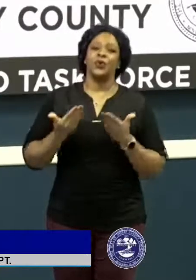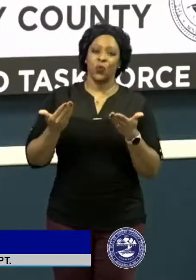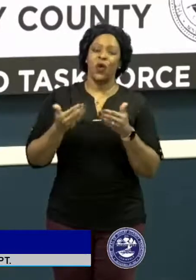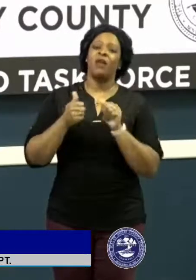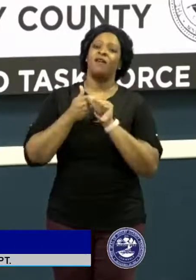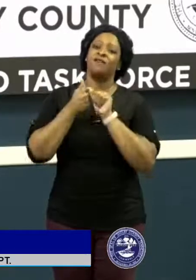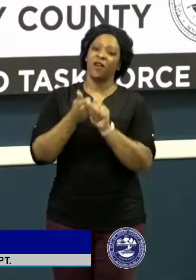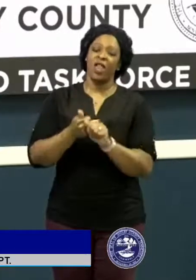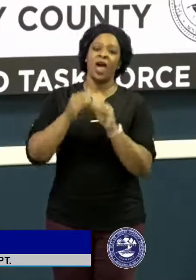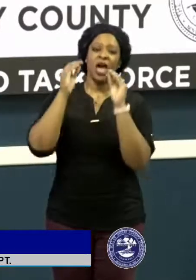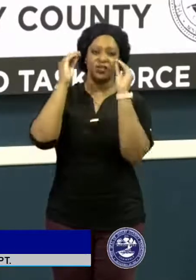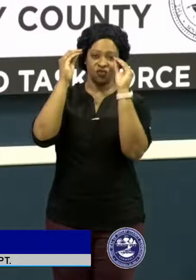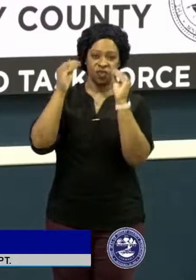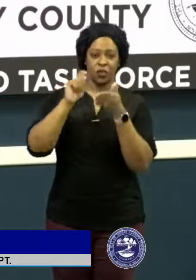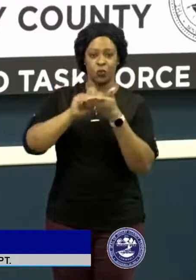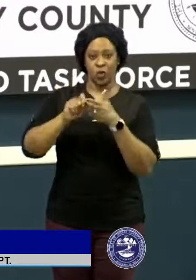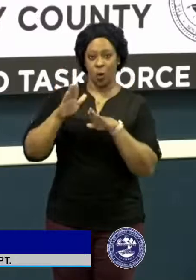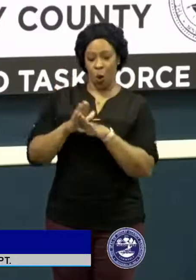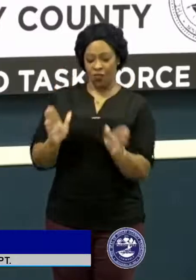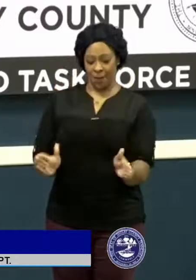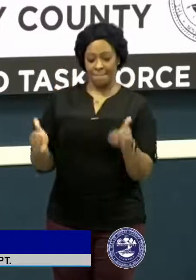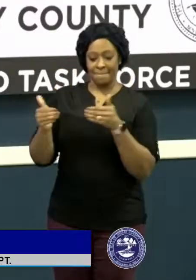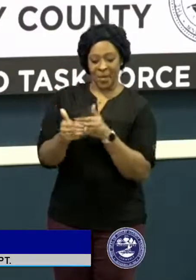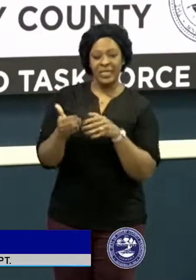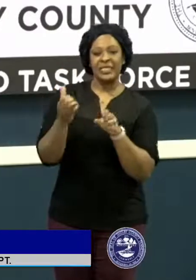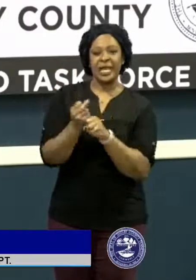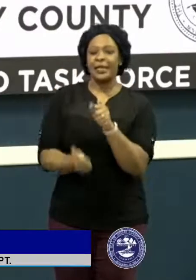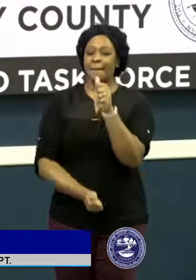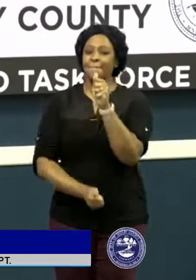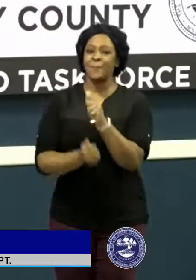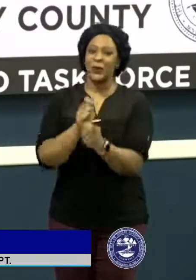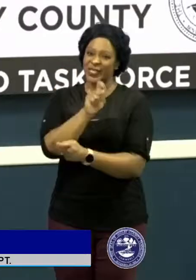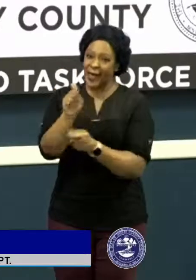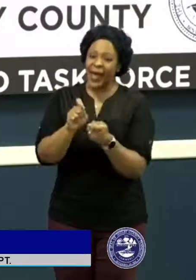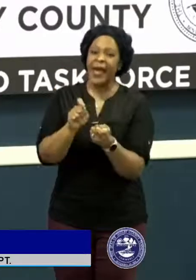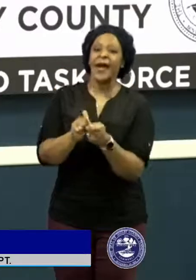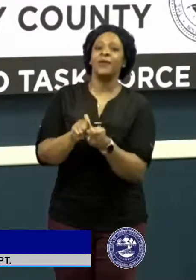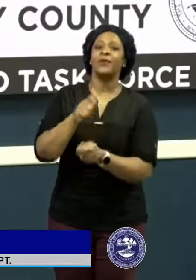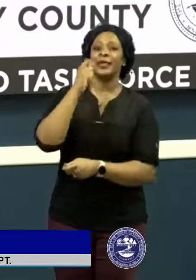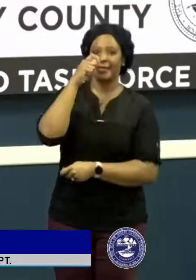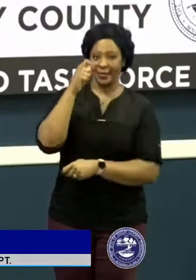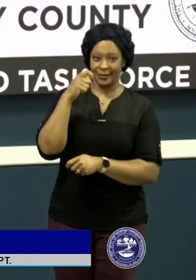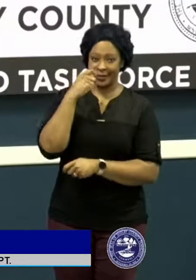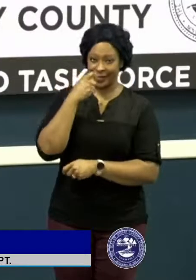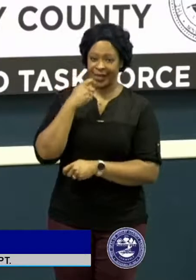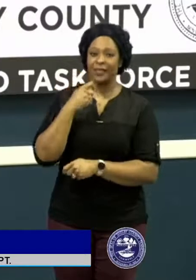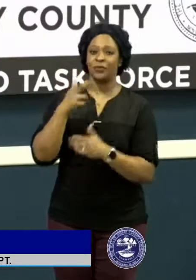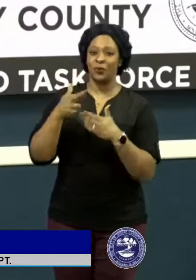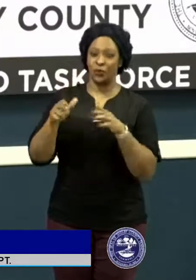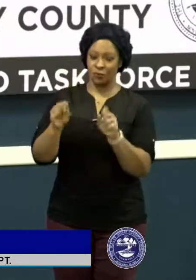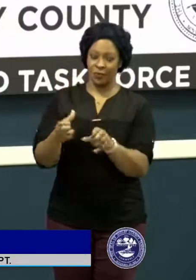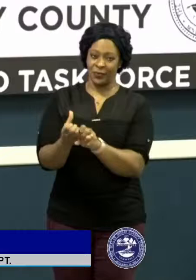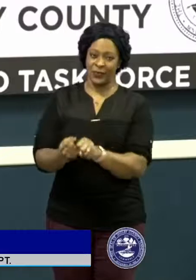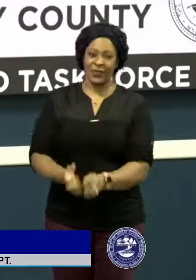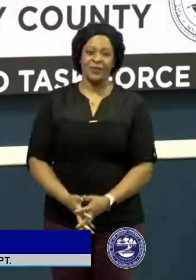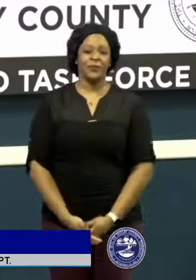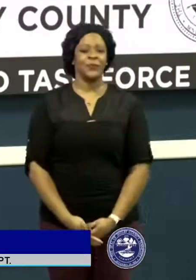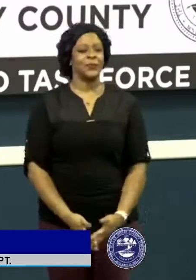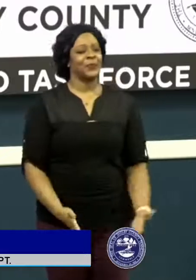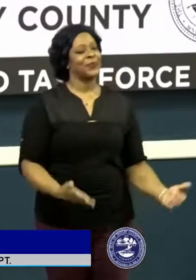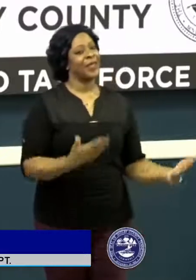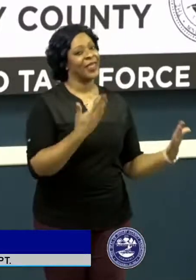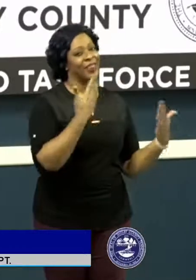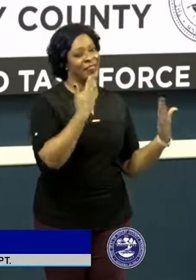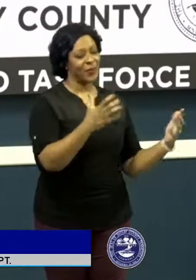the instructions as they are written to try to get the most accurate test result that you can. Thank you so